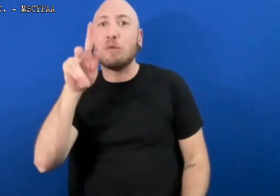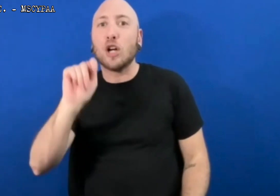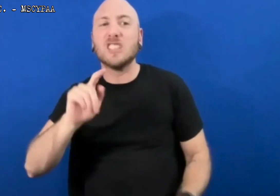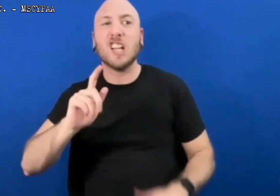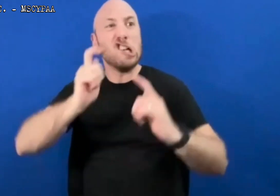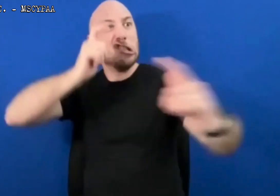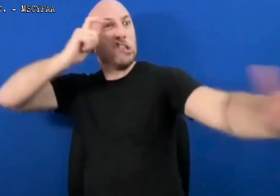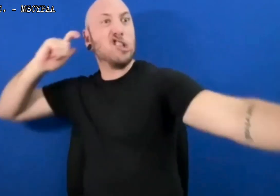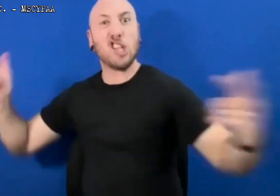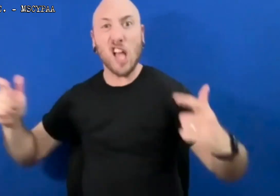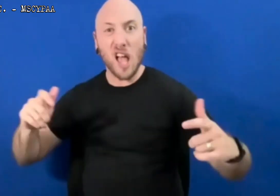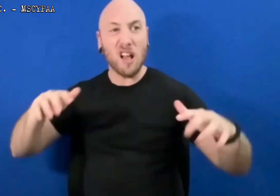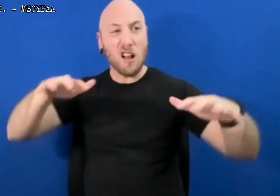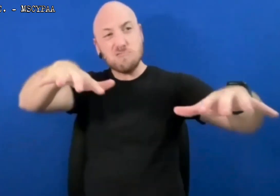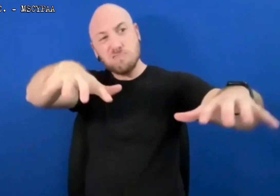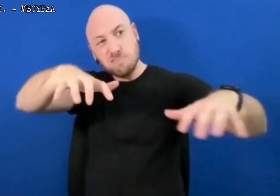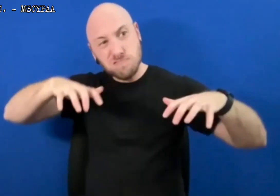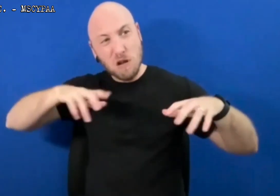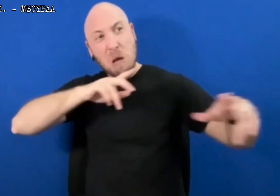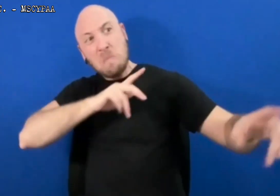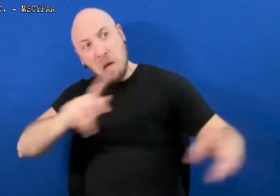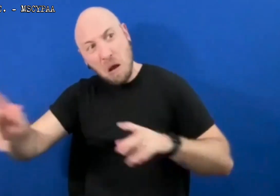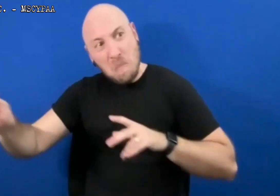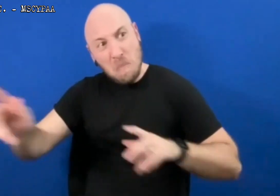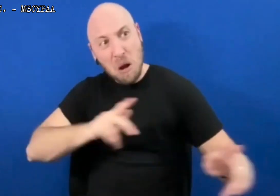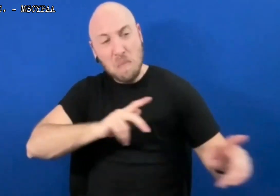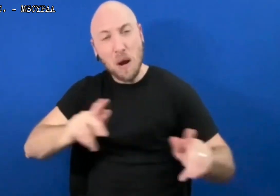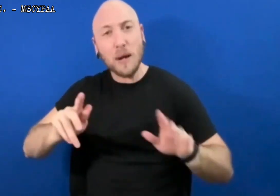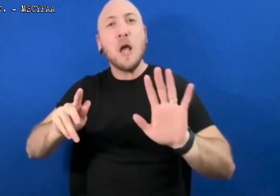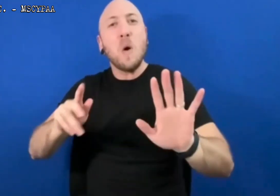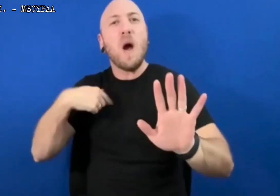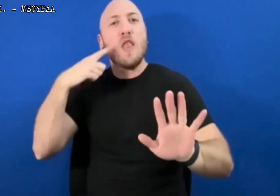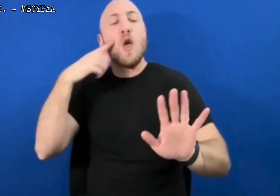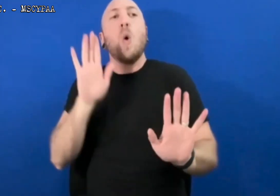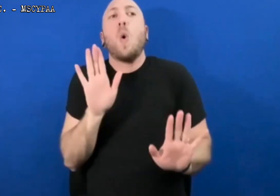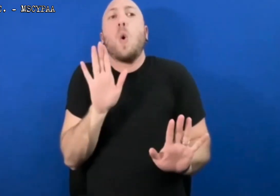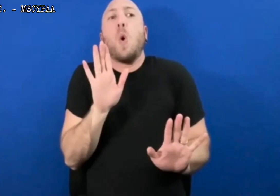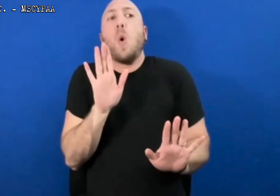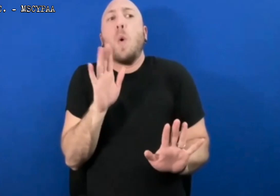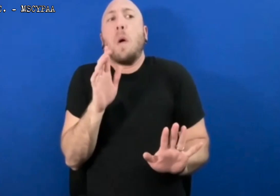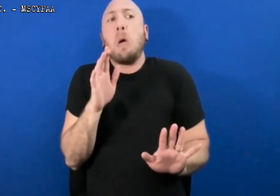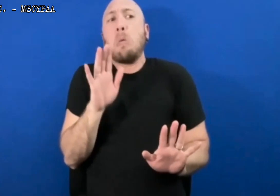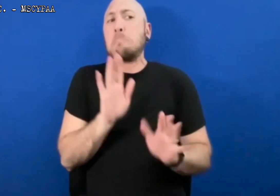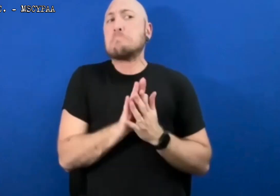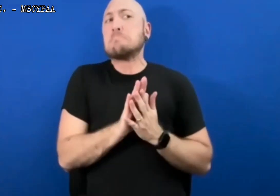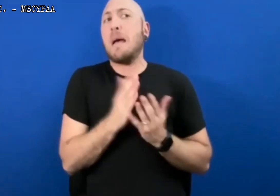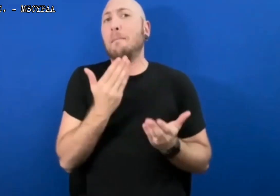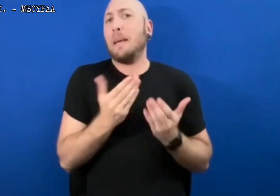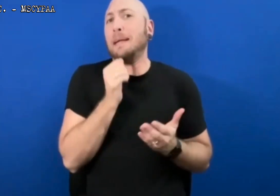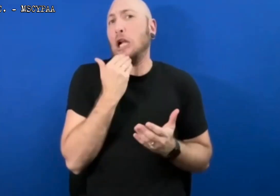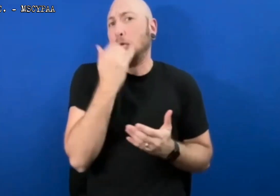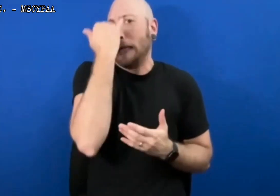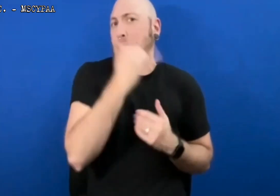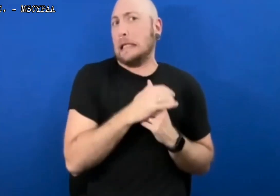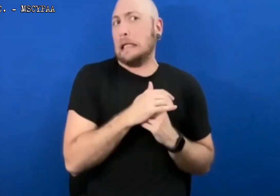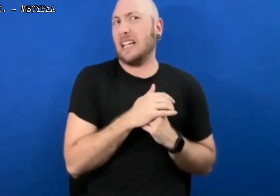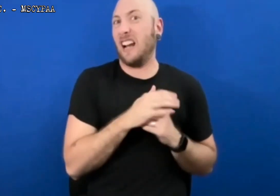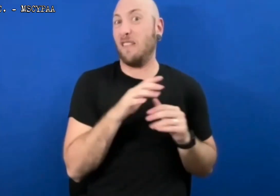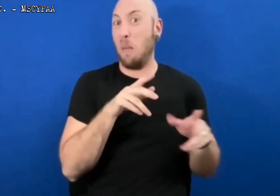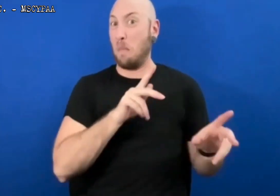party school, I'll die if I go there. And like I knew I had a problem, but I decided to go to a small engineering